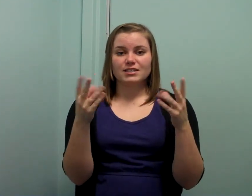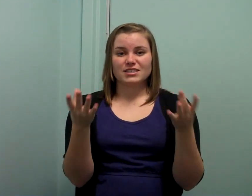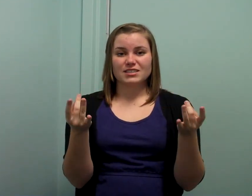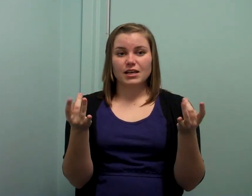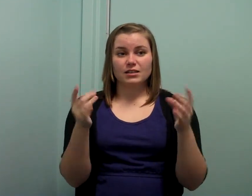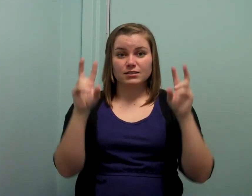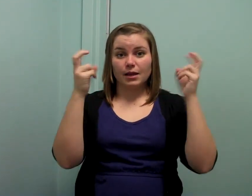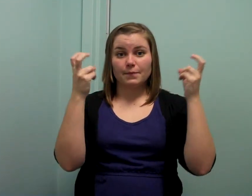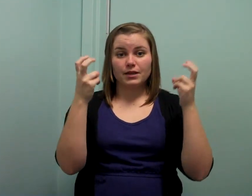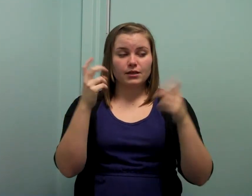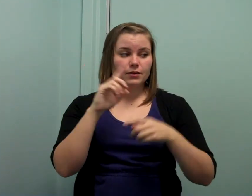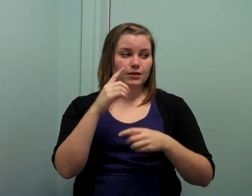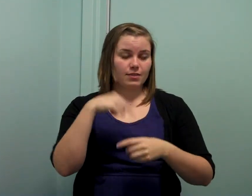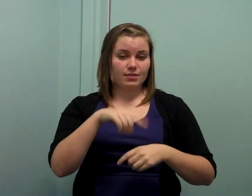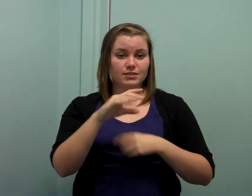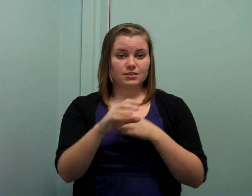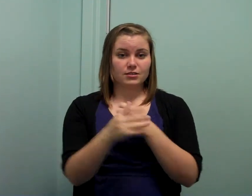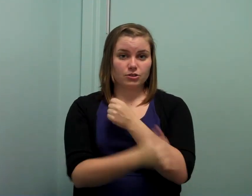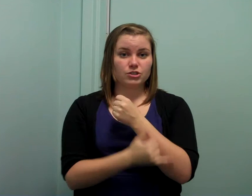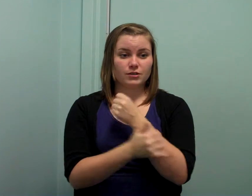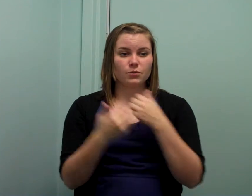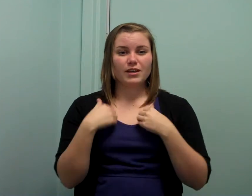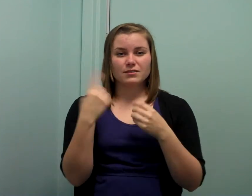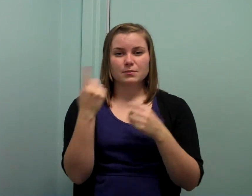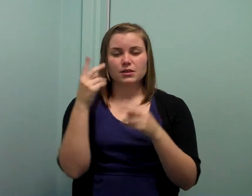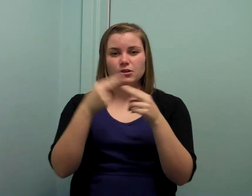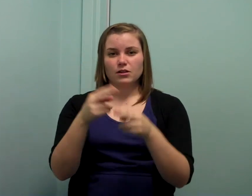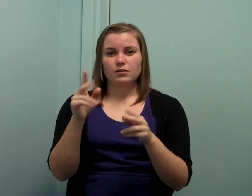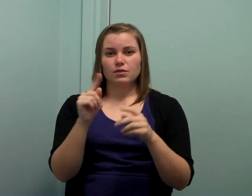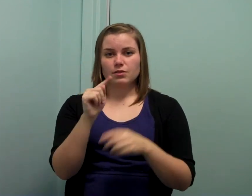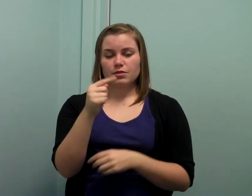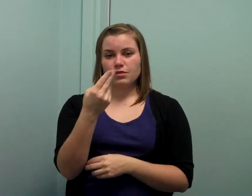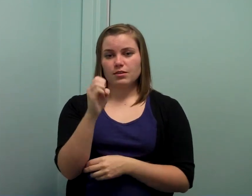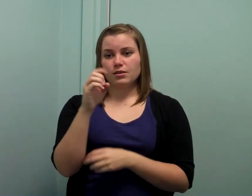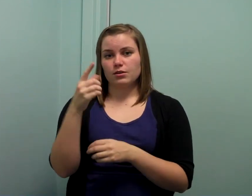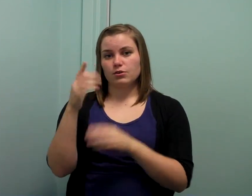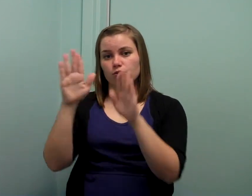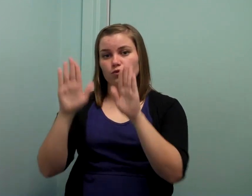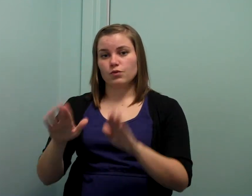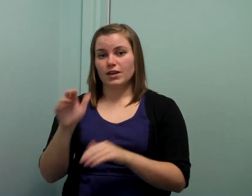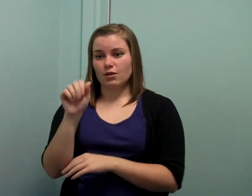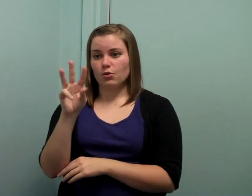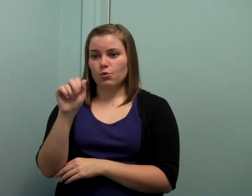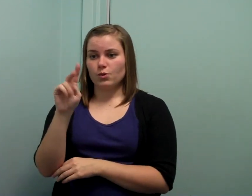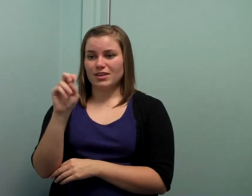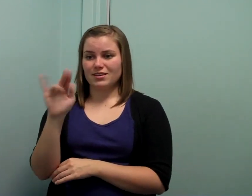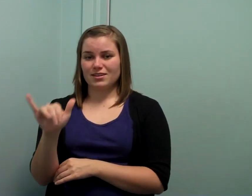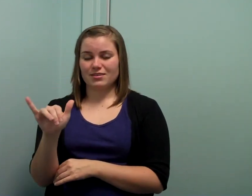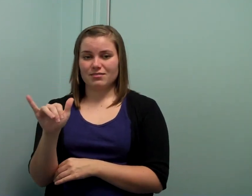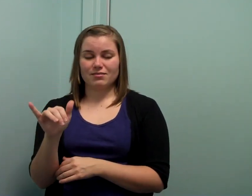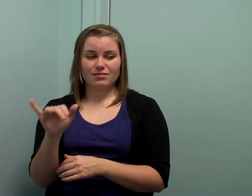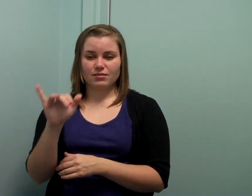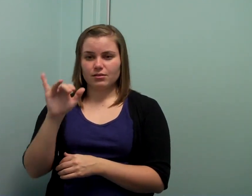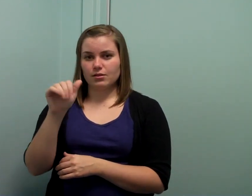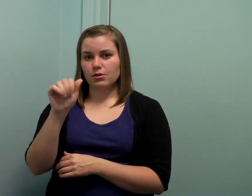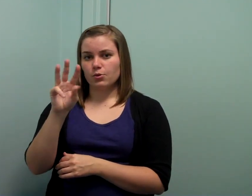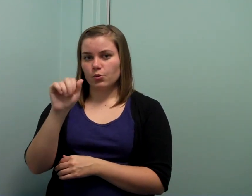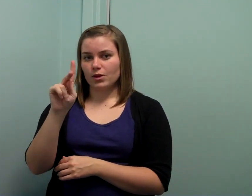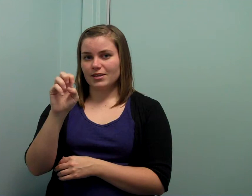something called the Great Awakening, the late 1800s. You say, well, what does that have to do with the rest of us? Well,